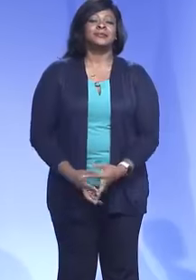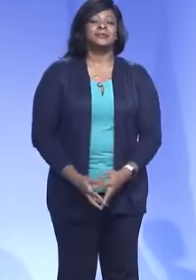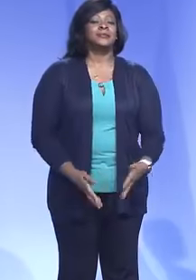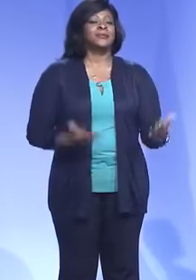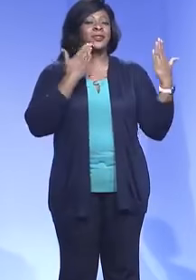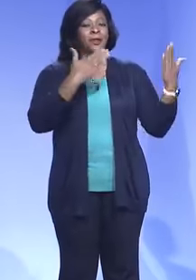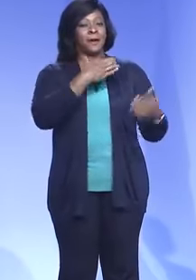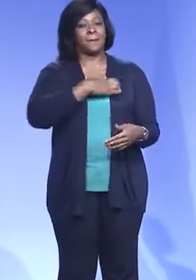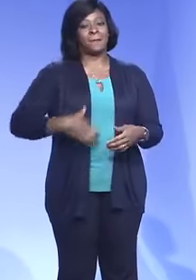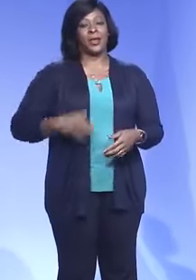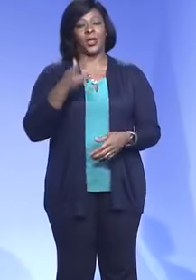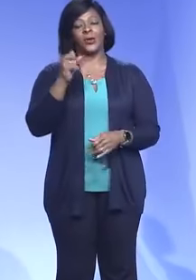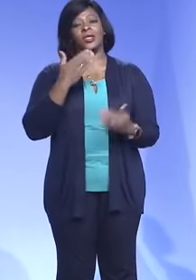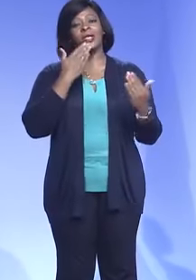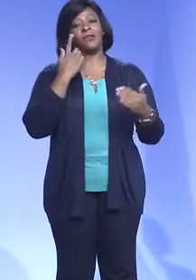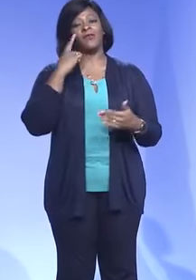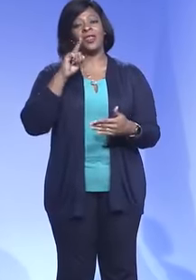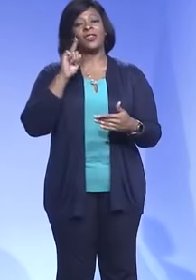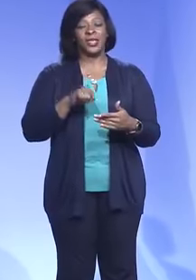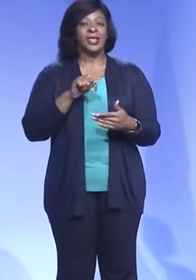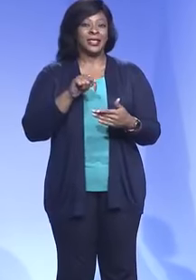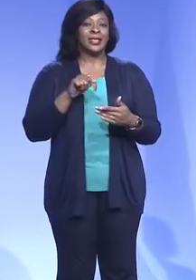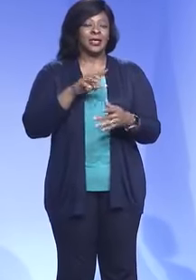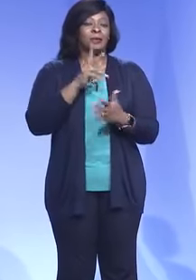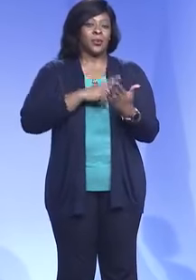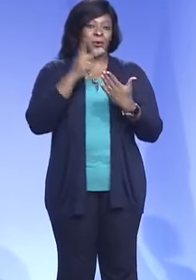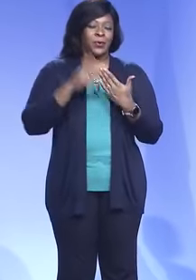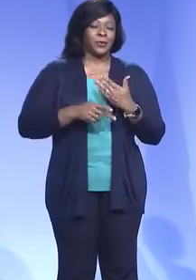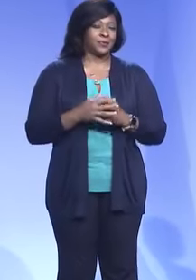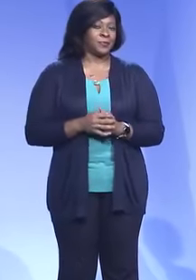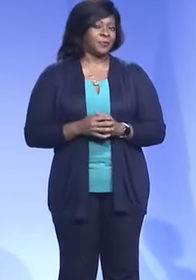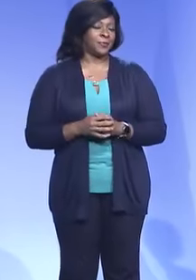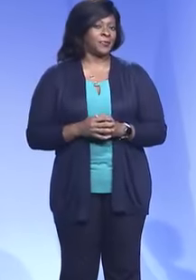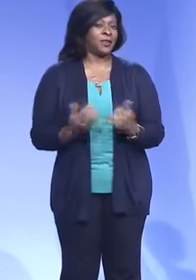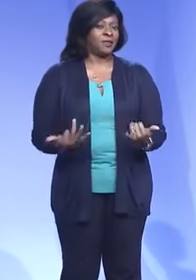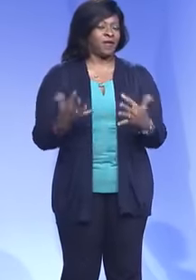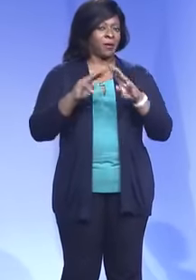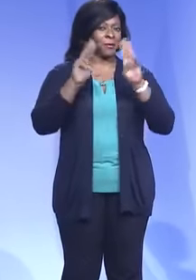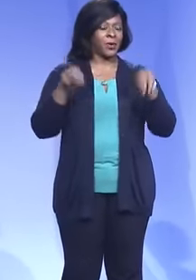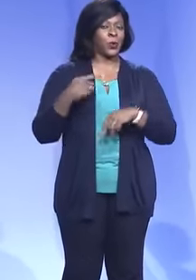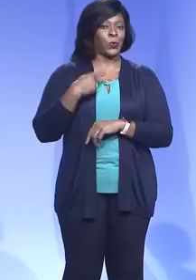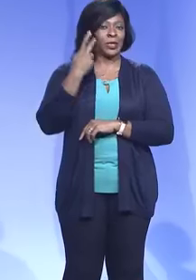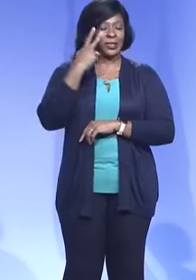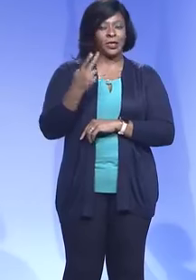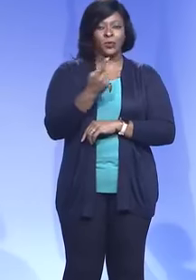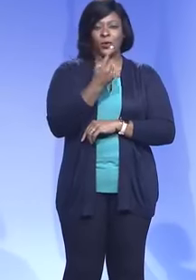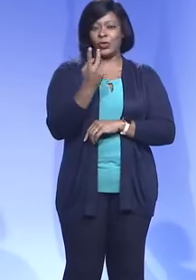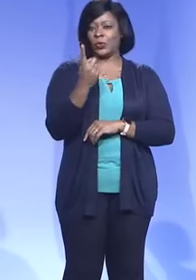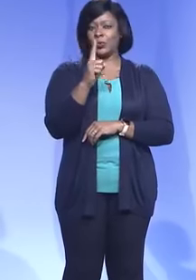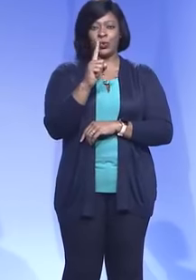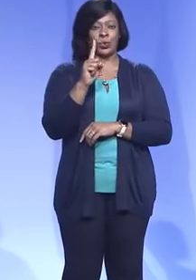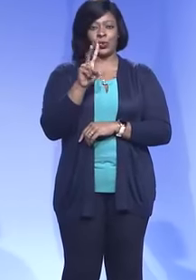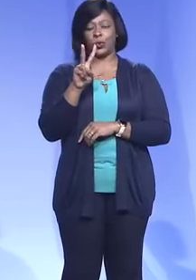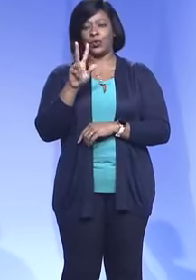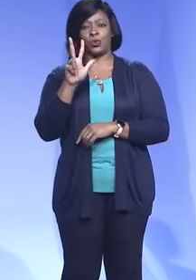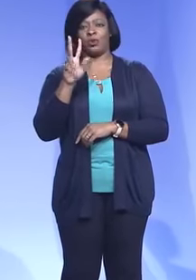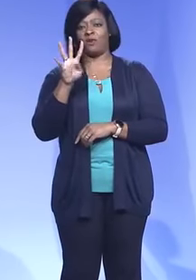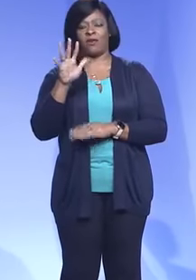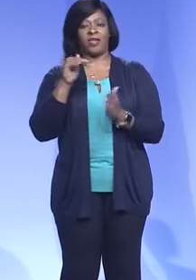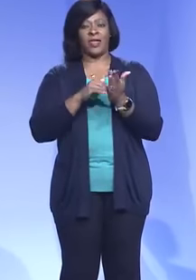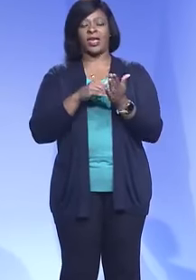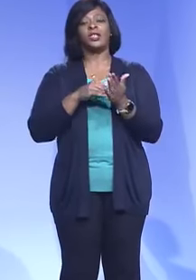Thank you, Mayor Harris. We appreciate this program more than you can imagine. At the Fire Museum, we see a couple of thousand, 3,000, 4,000, 5,000